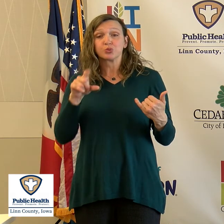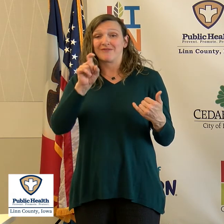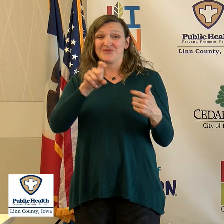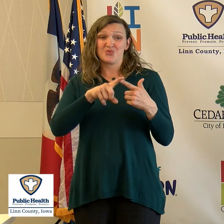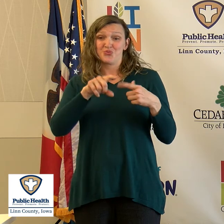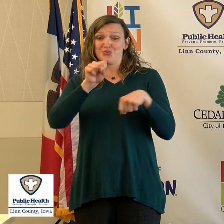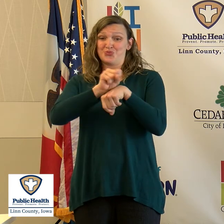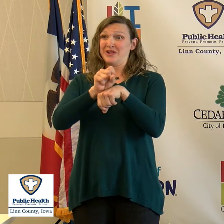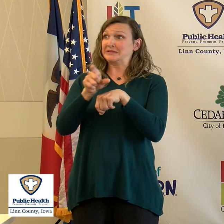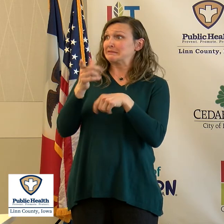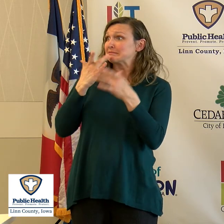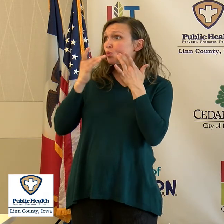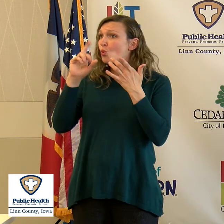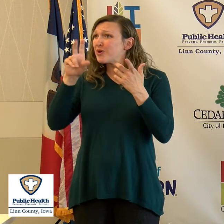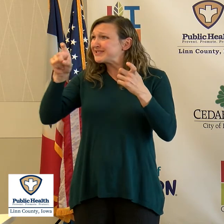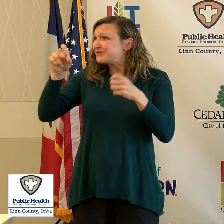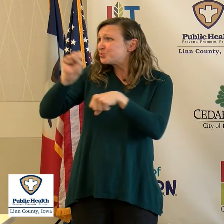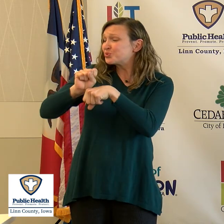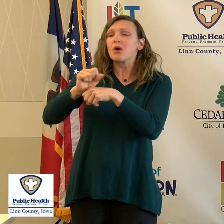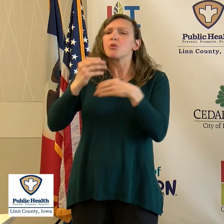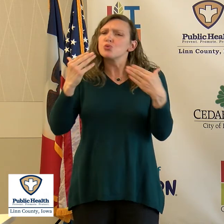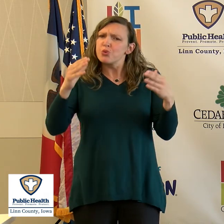encourage working remotely,